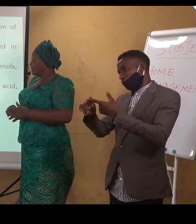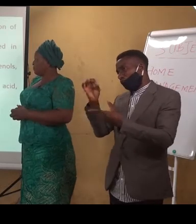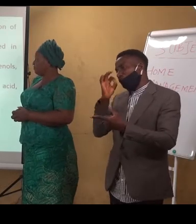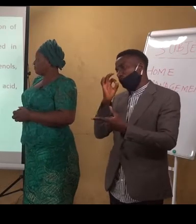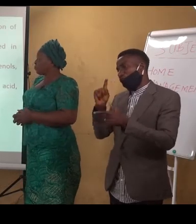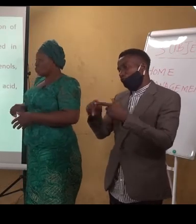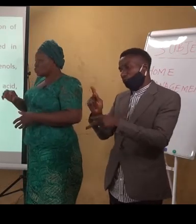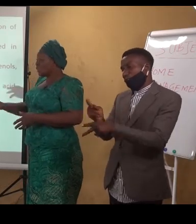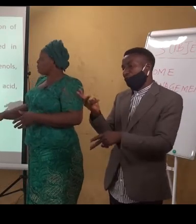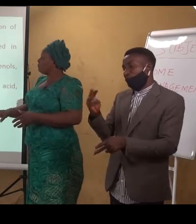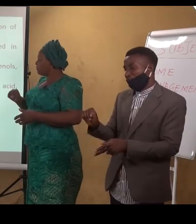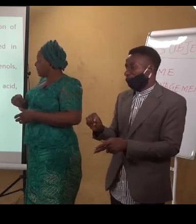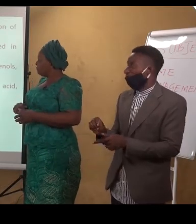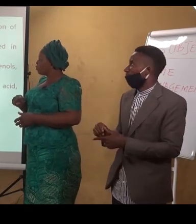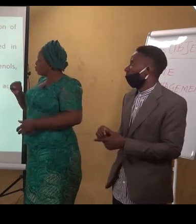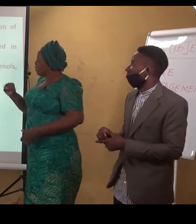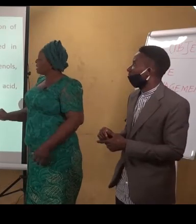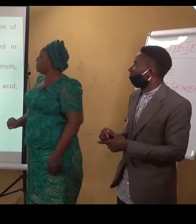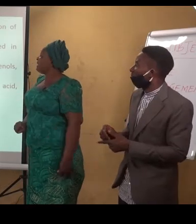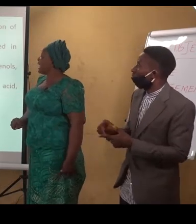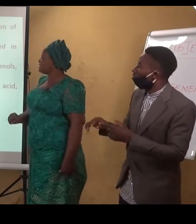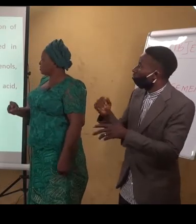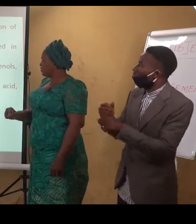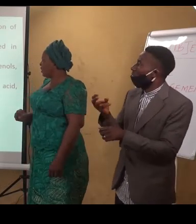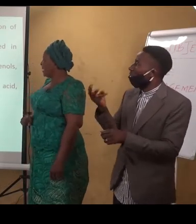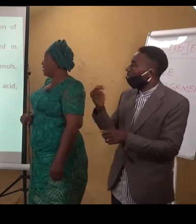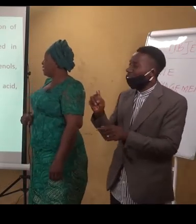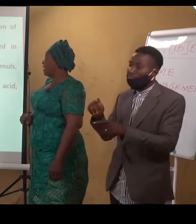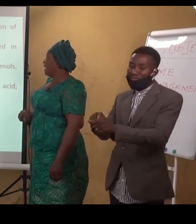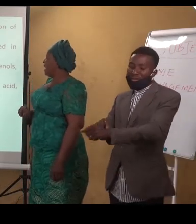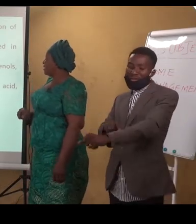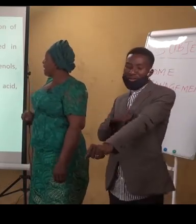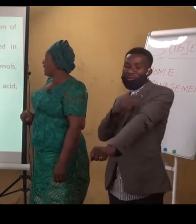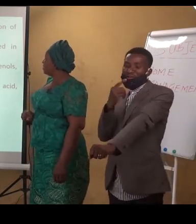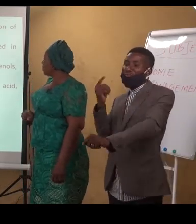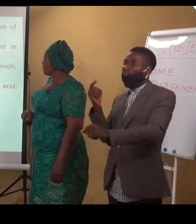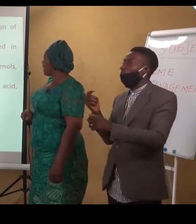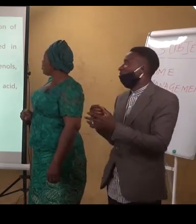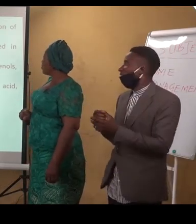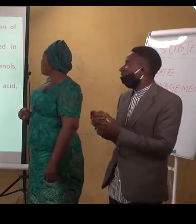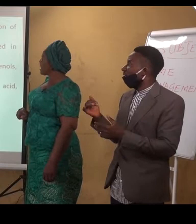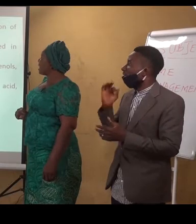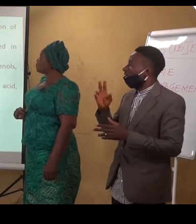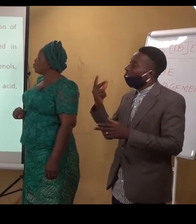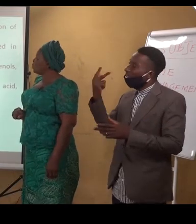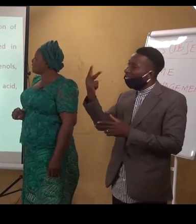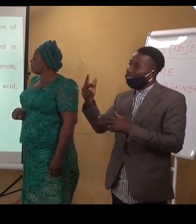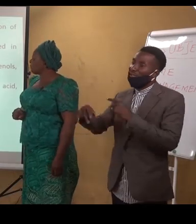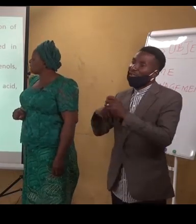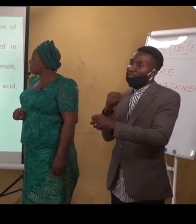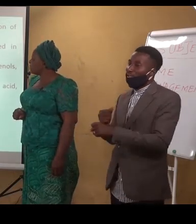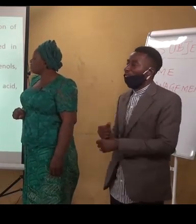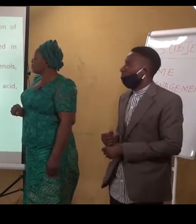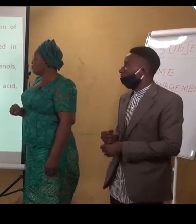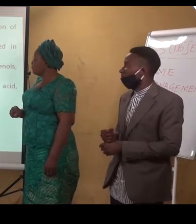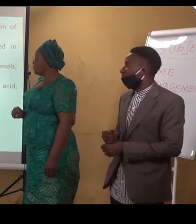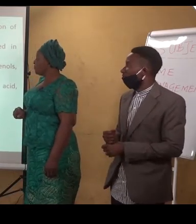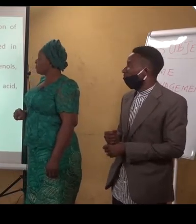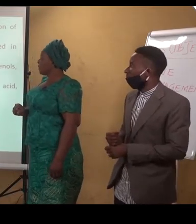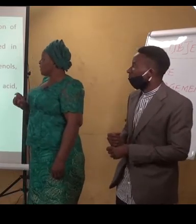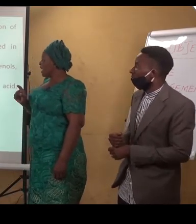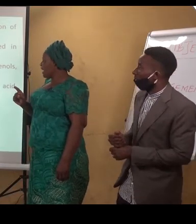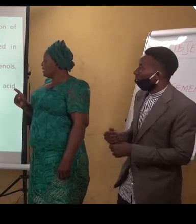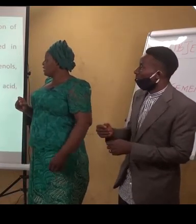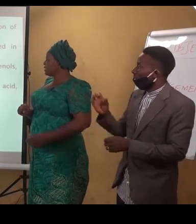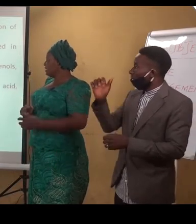to preserve them, to keep them, to make them last longer. And there are 3 types of chemicals used in preserving